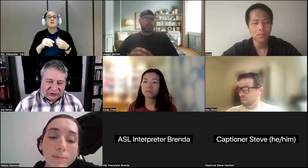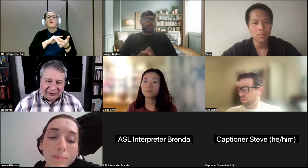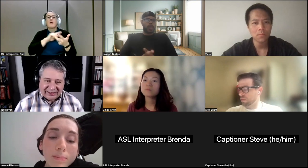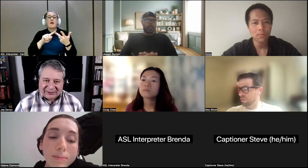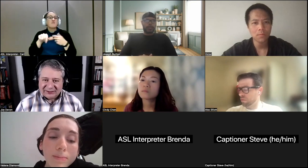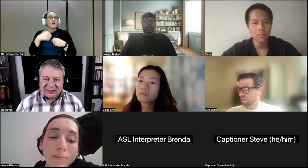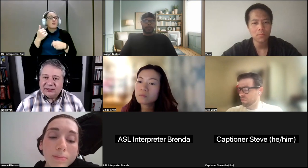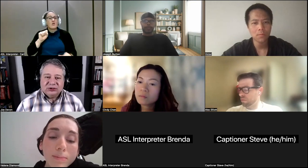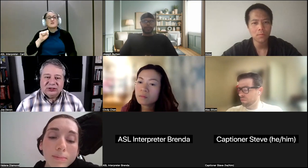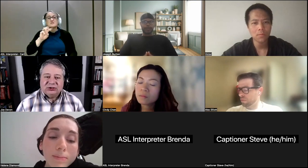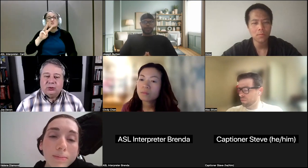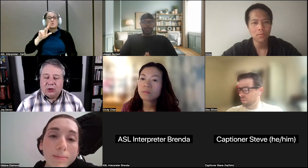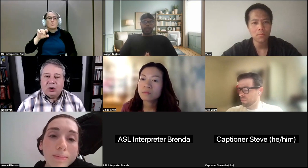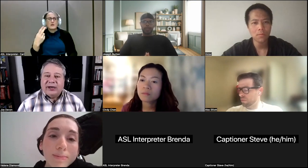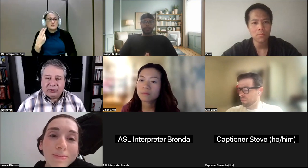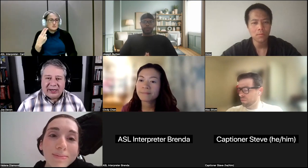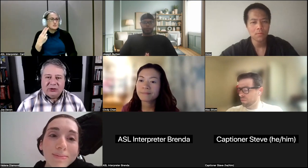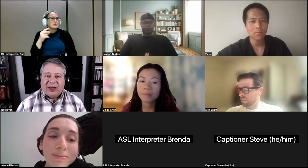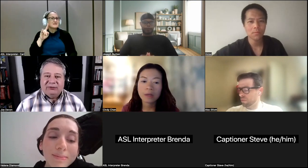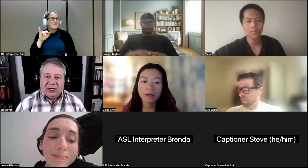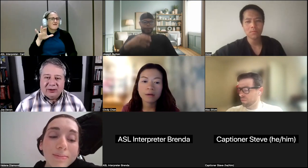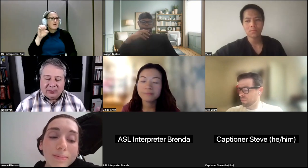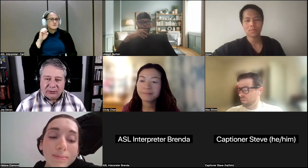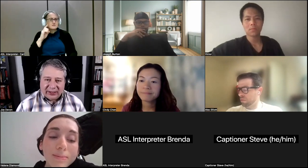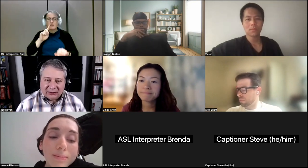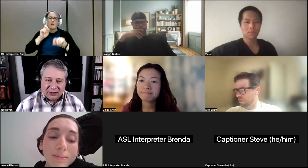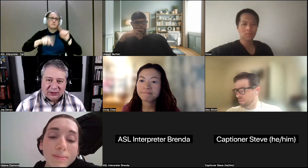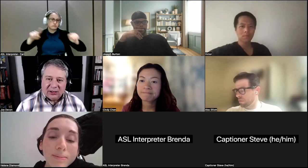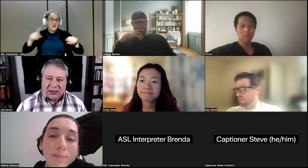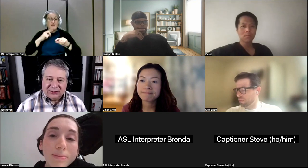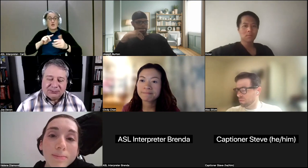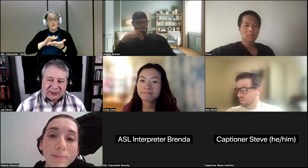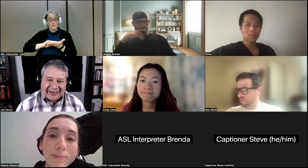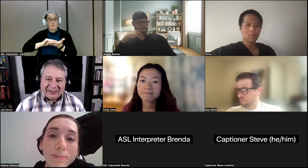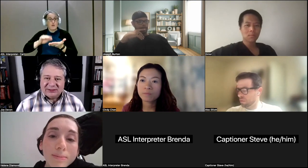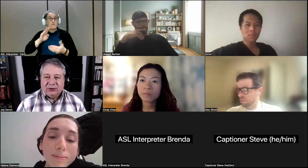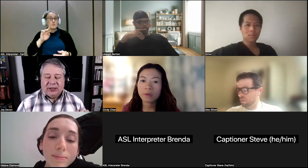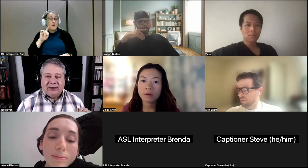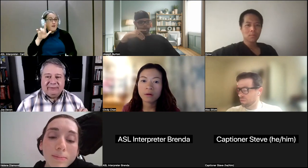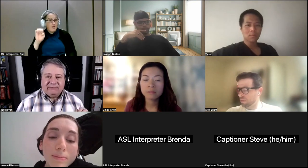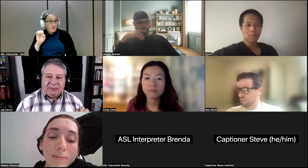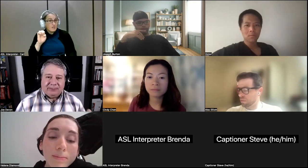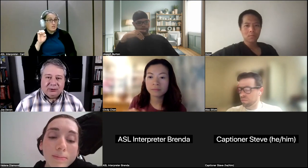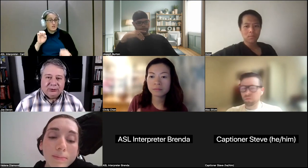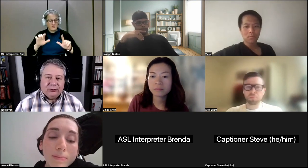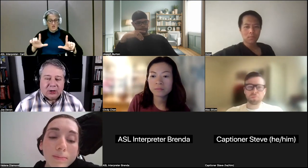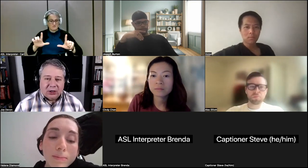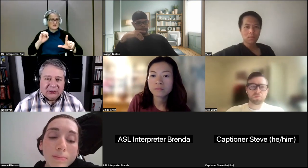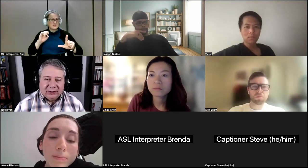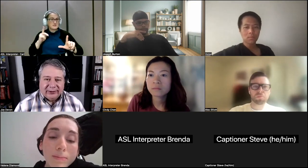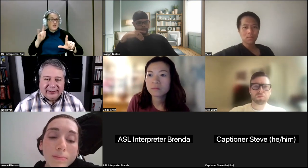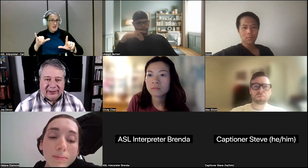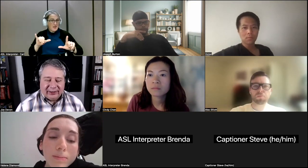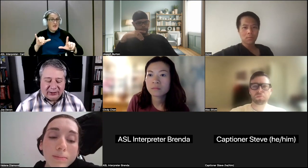switch devices. There's a wide variety. You have Braille displays for people who